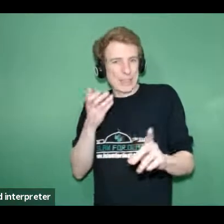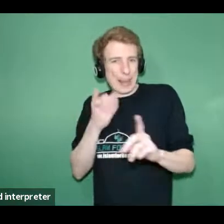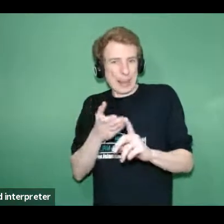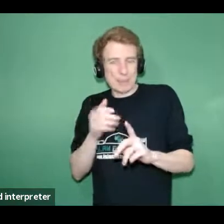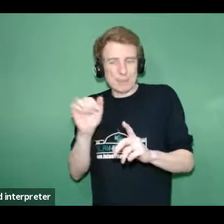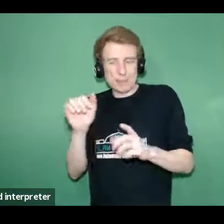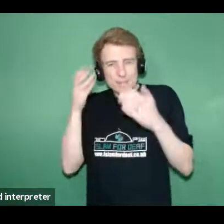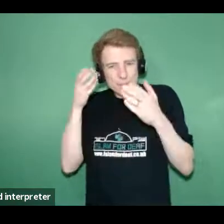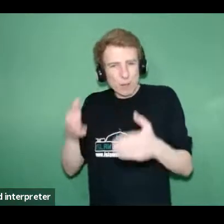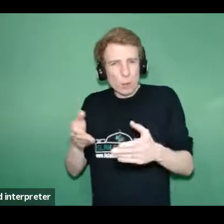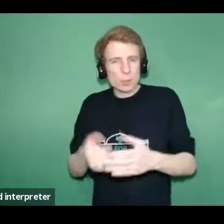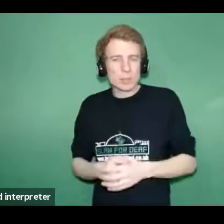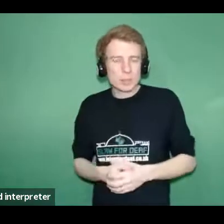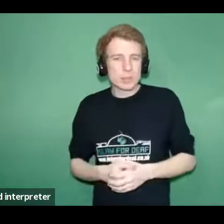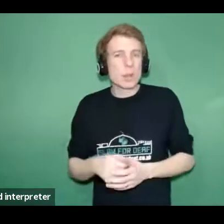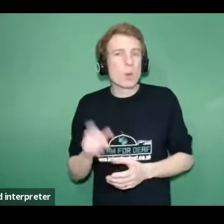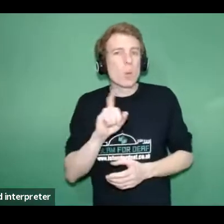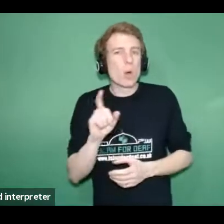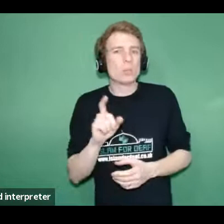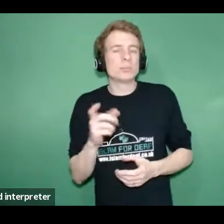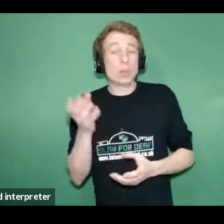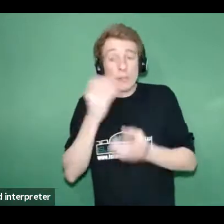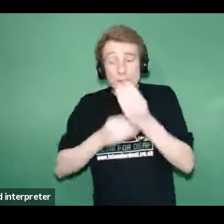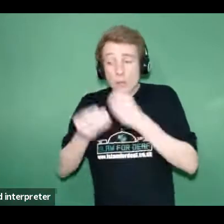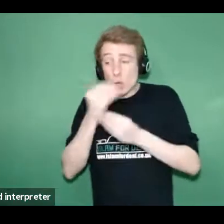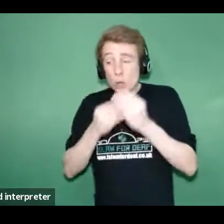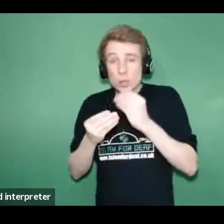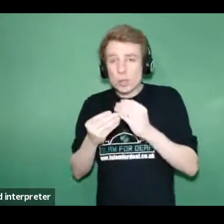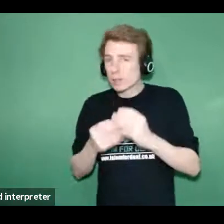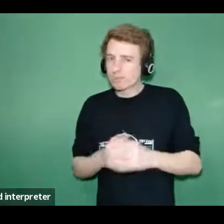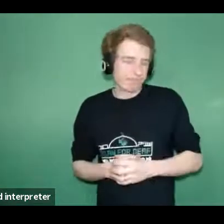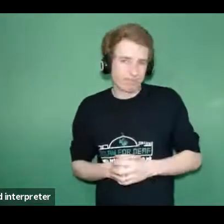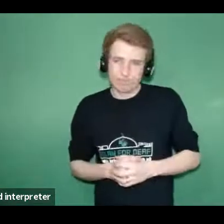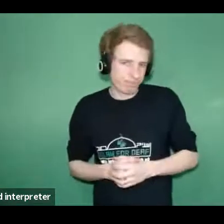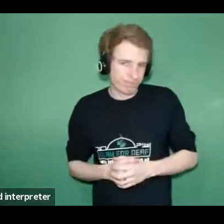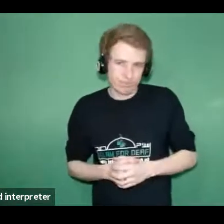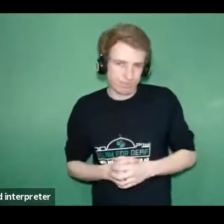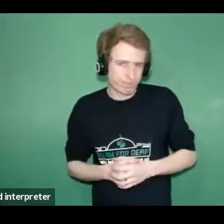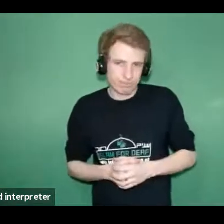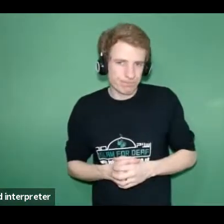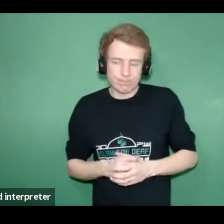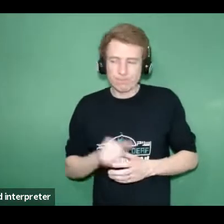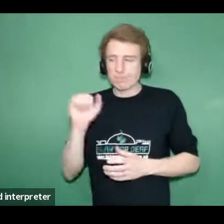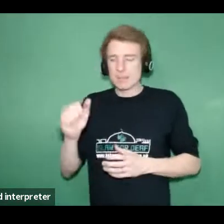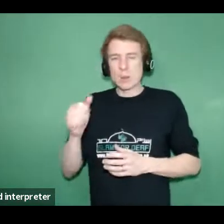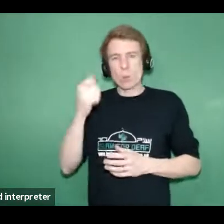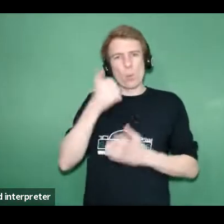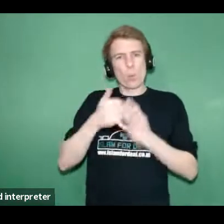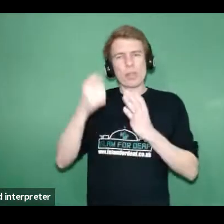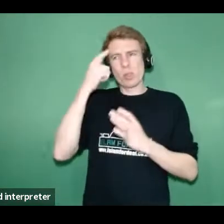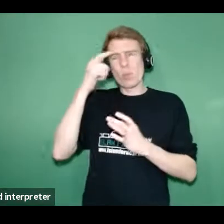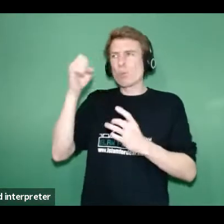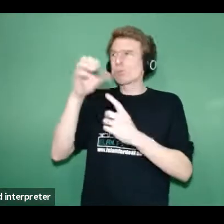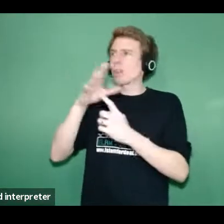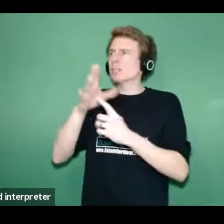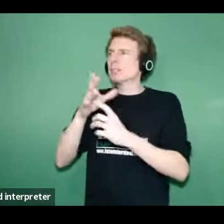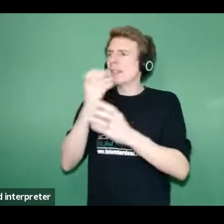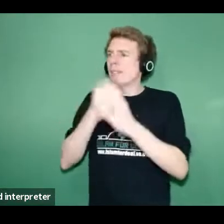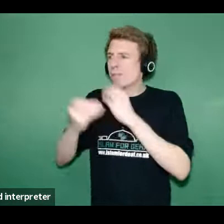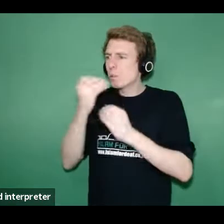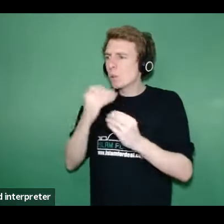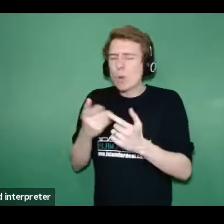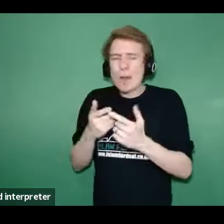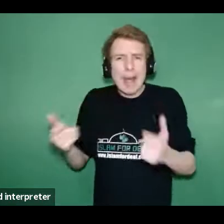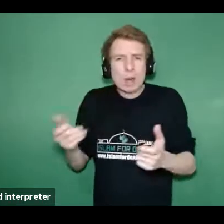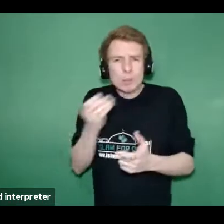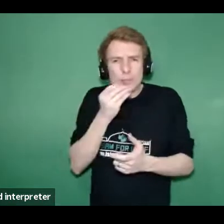focus was never food in terms of, and his priority was never food in terms of the quantity or the type